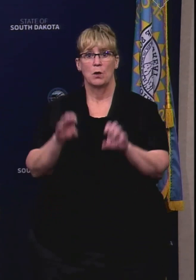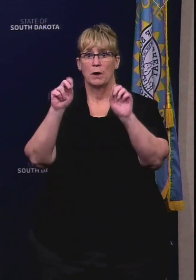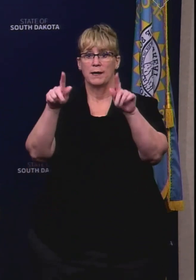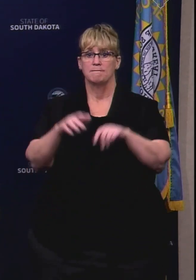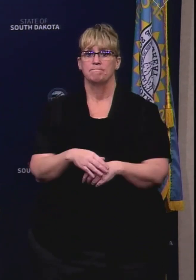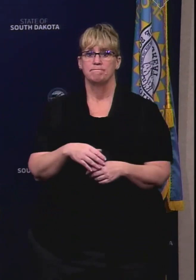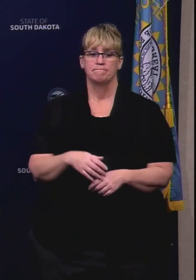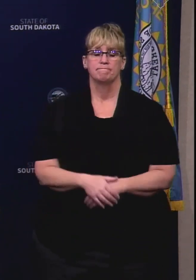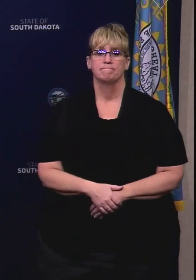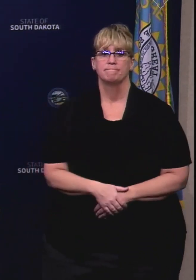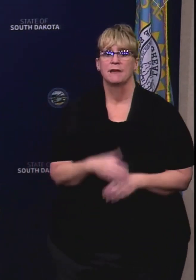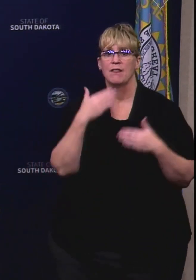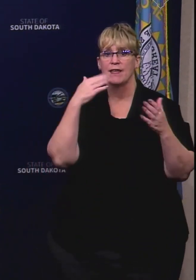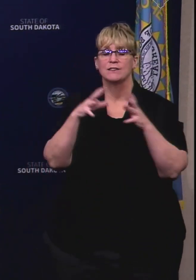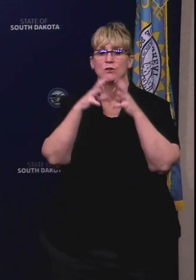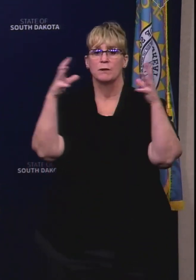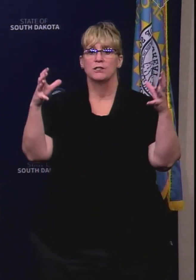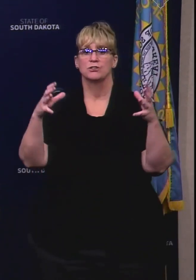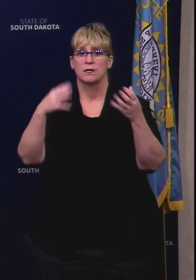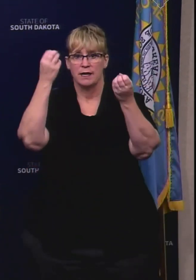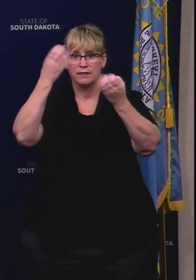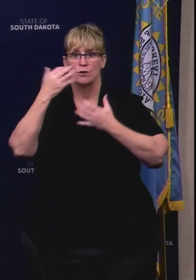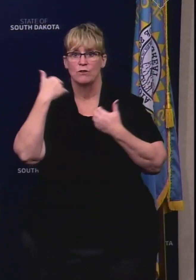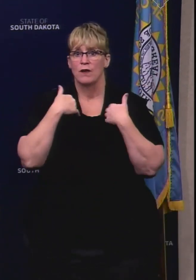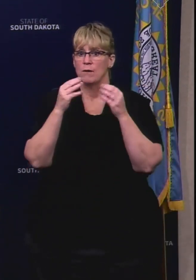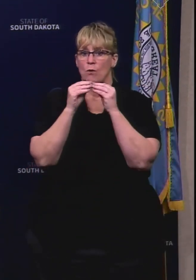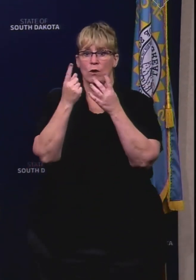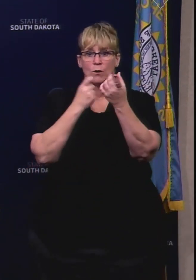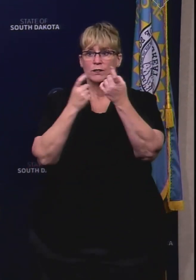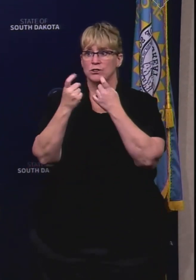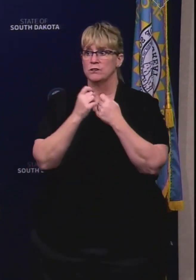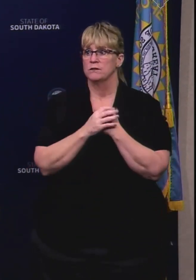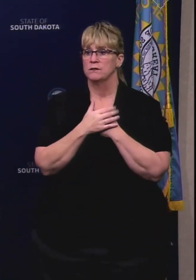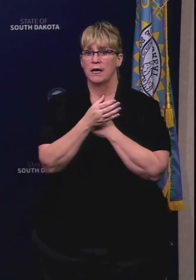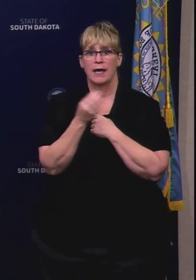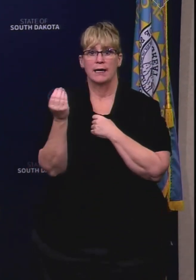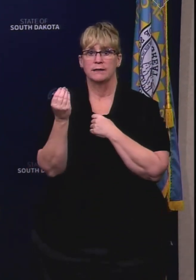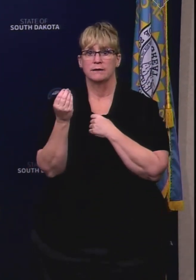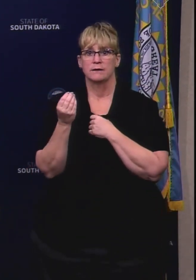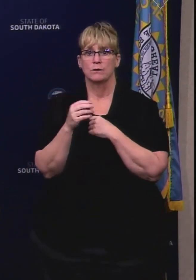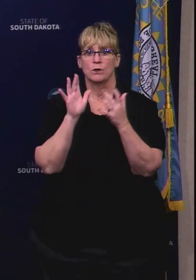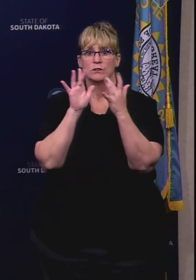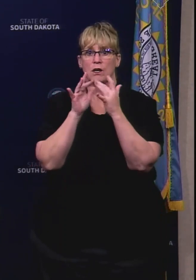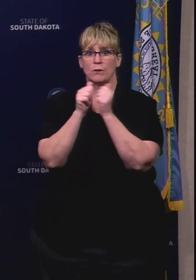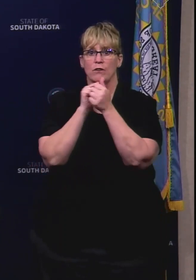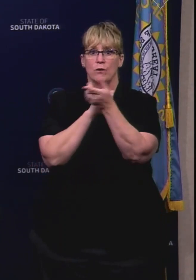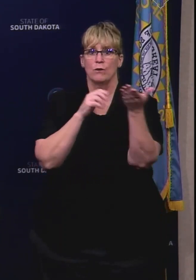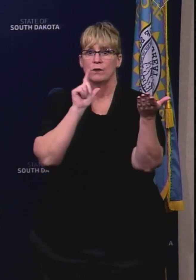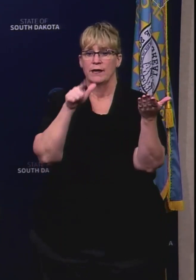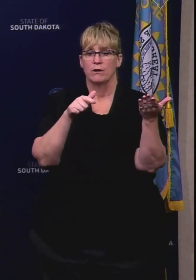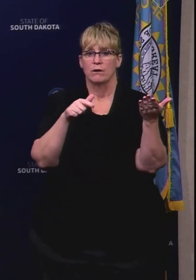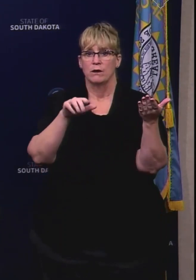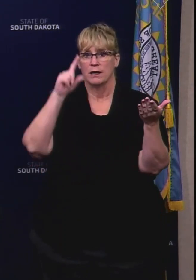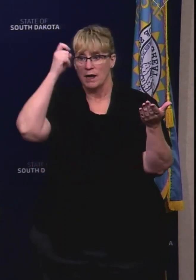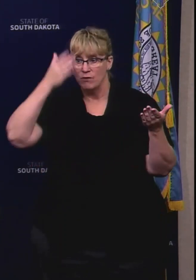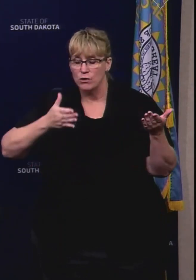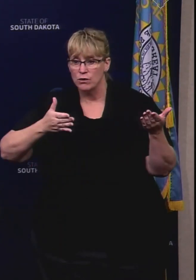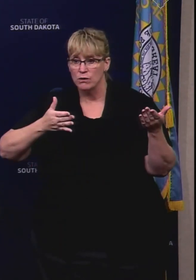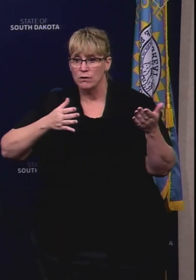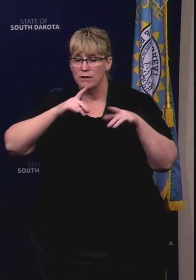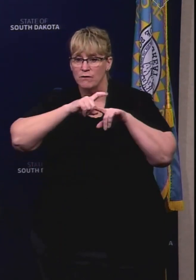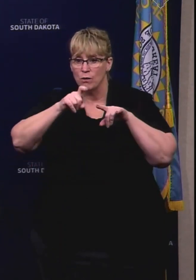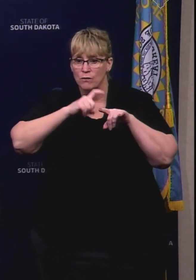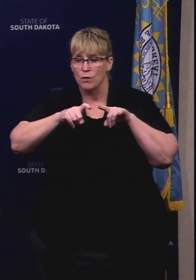Okay. All right. Thanks so much. Let us know if you have any follow-up questions, and we'll get back to Governor? you. Thank you. Yes?